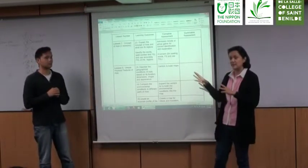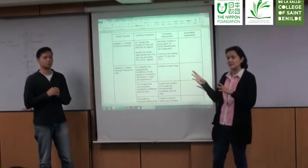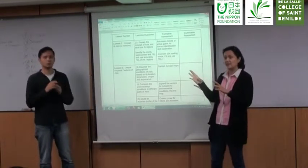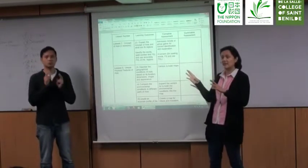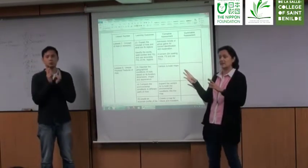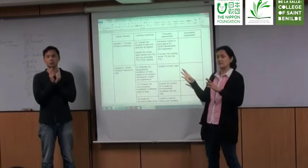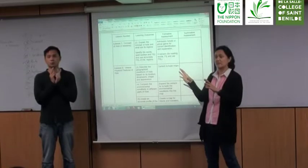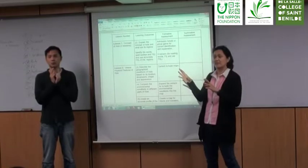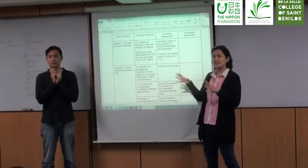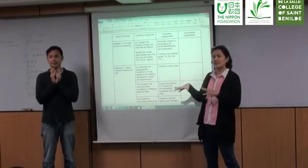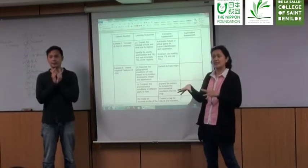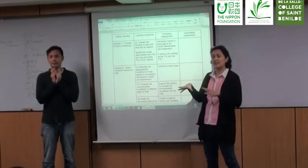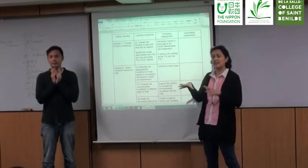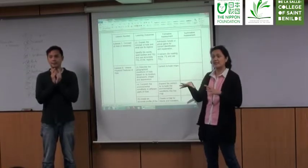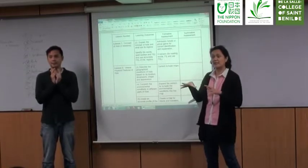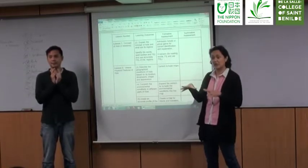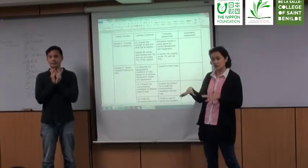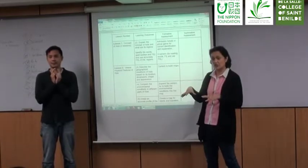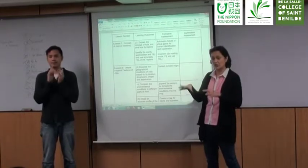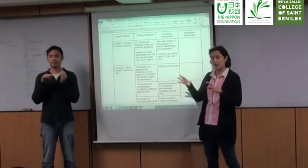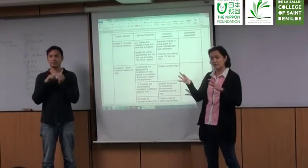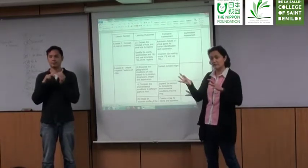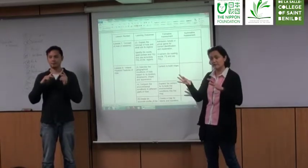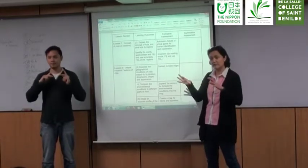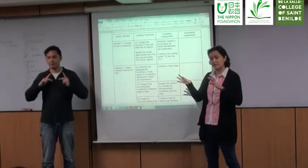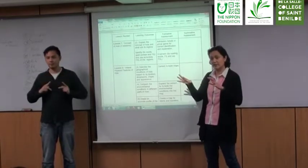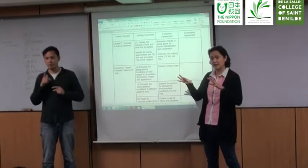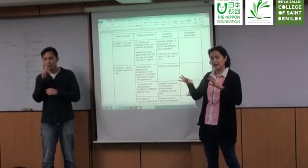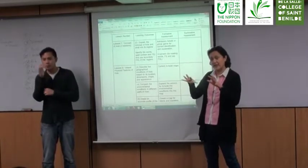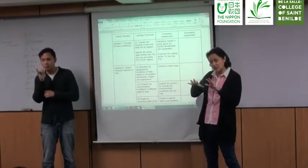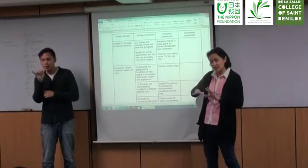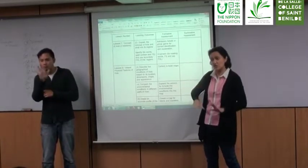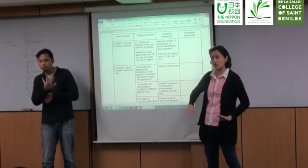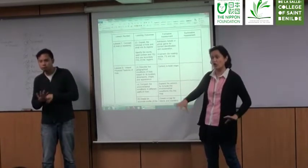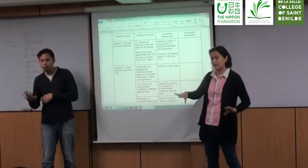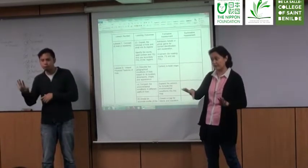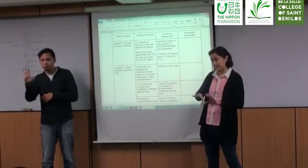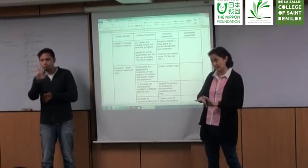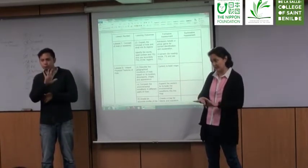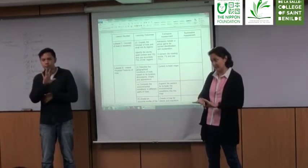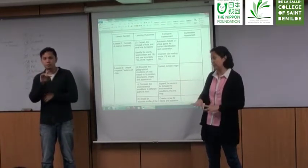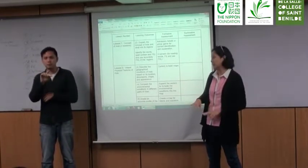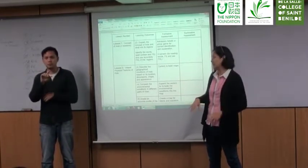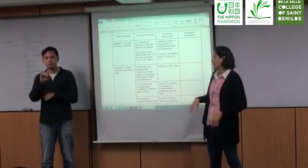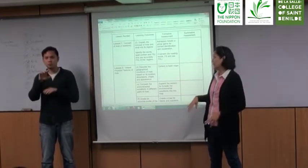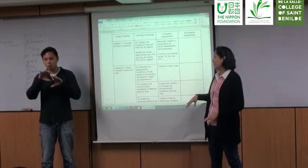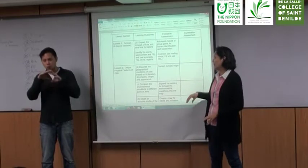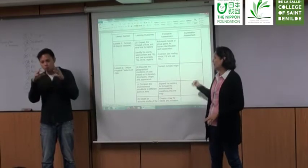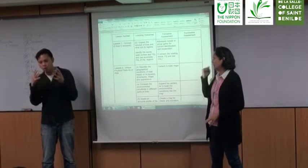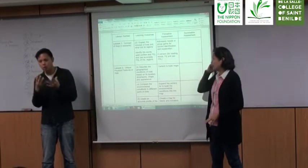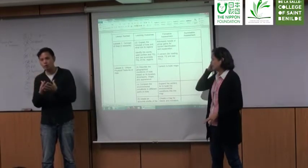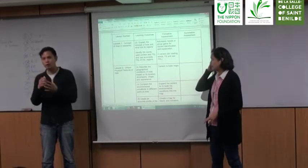is physical features of the station